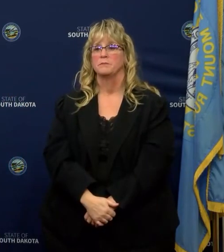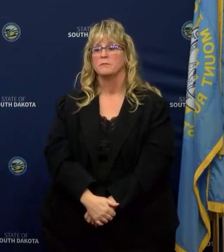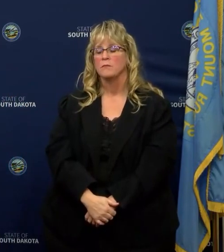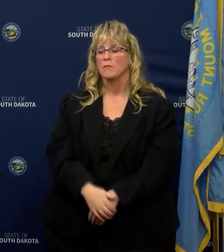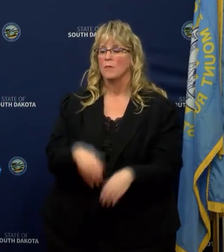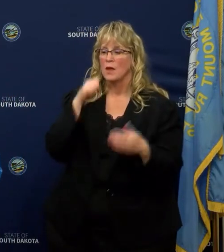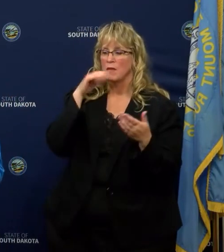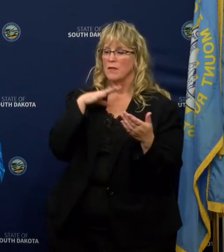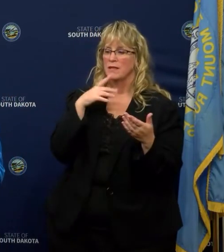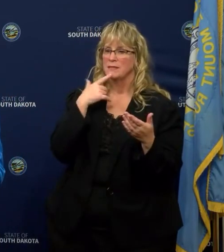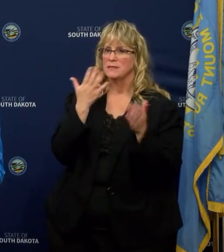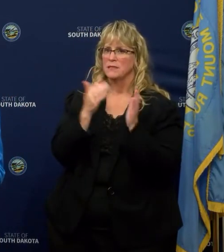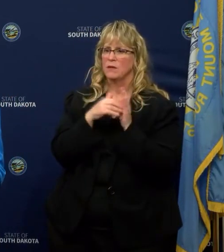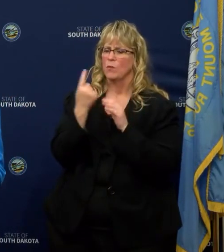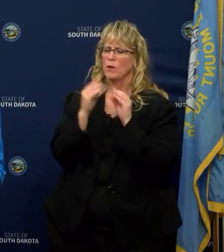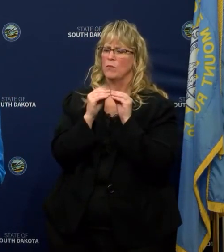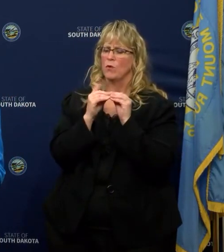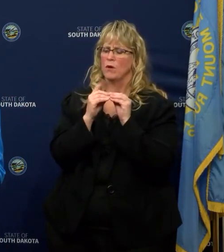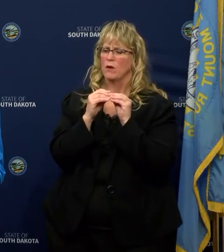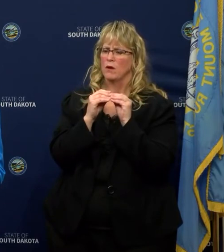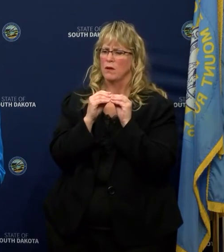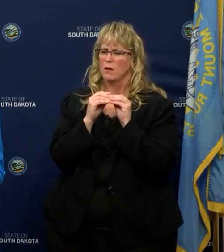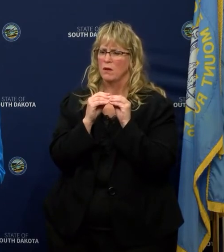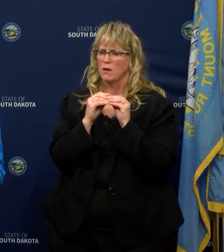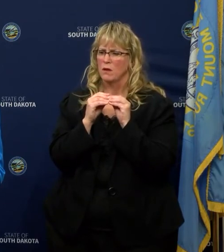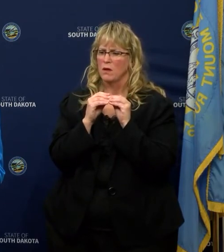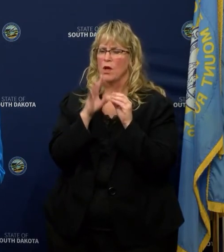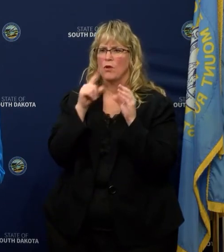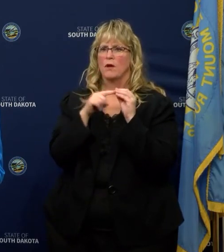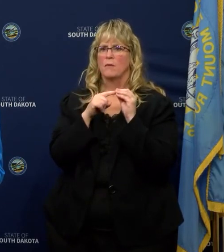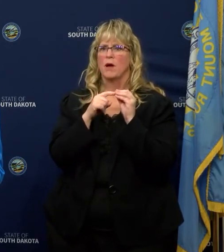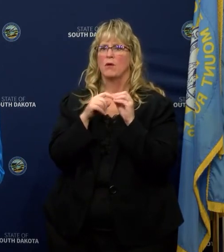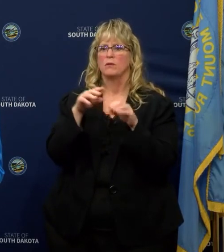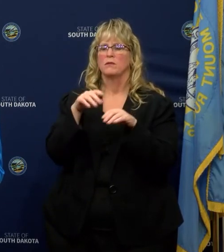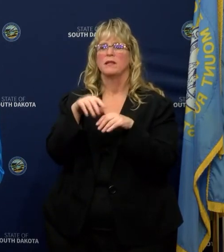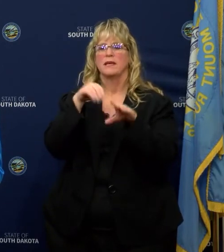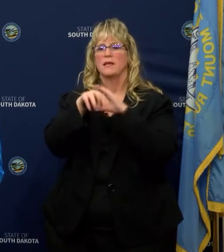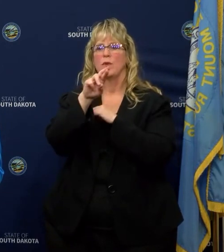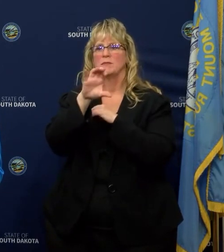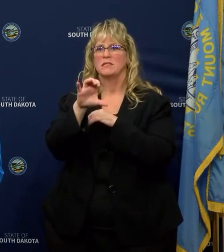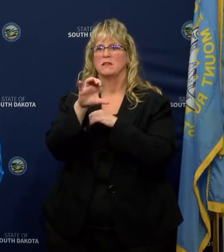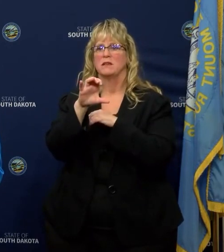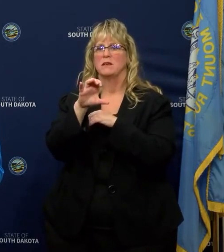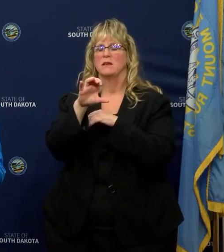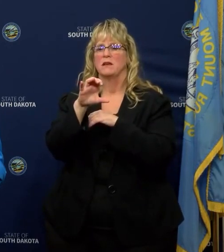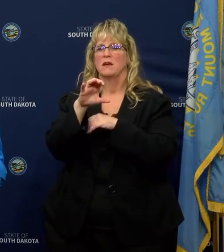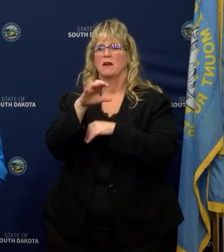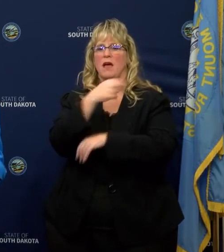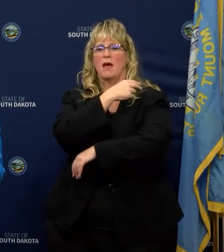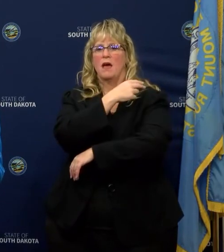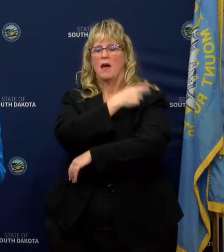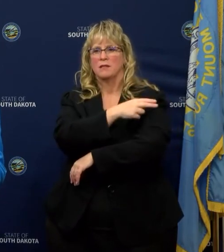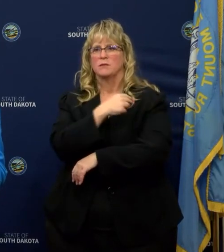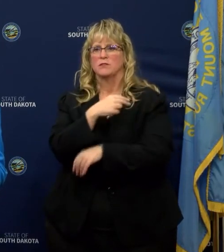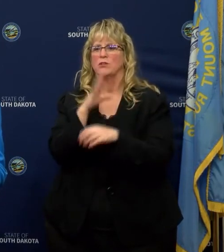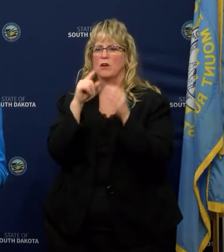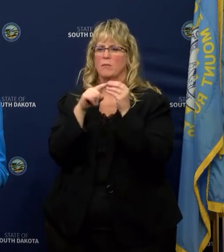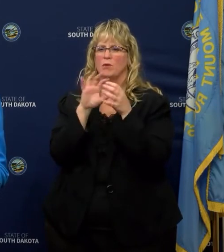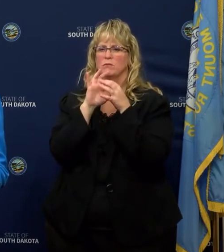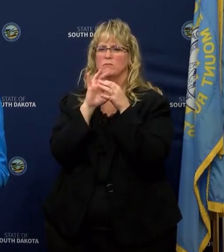And I also have one more question. When it came to the Oyate Health Center here in Rapid City, There are some concerns about the whole case